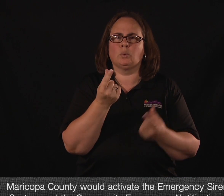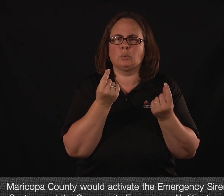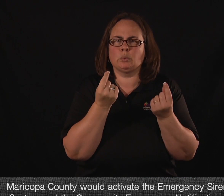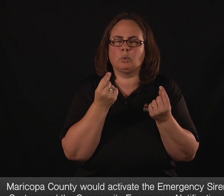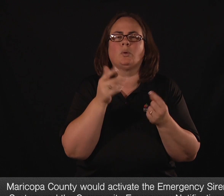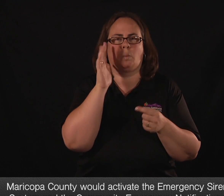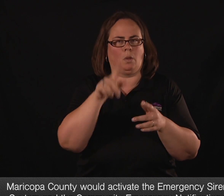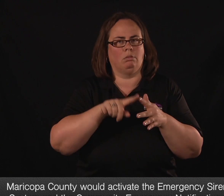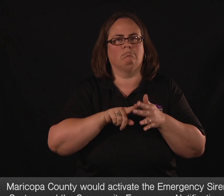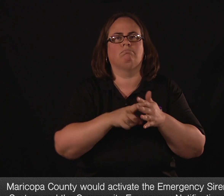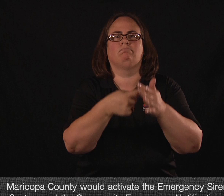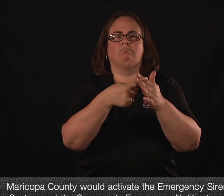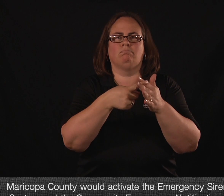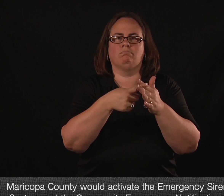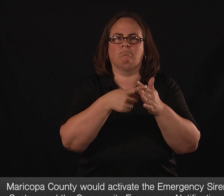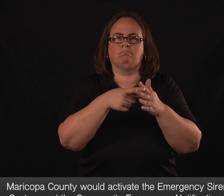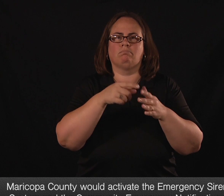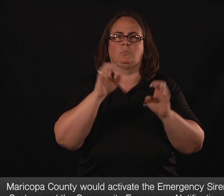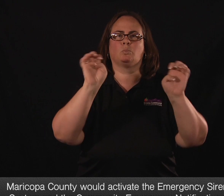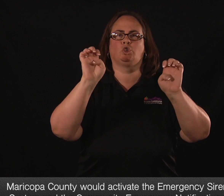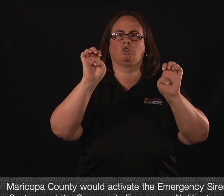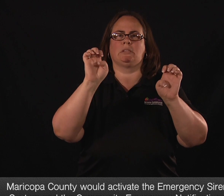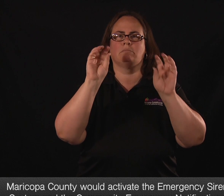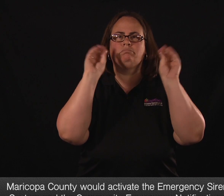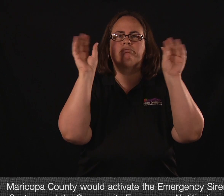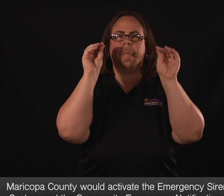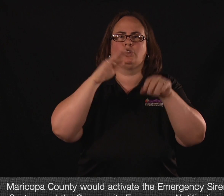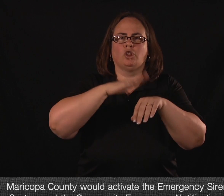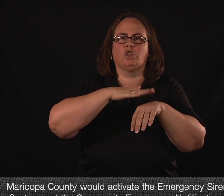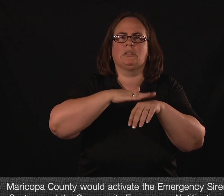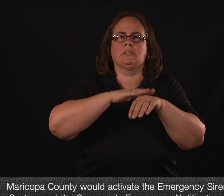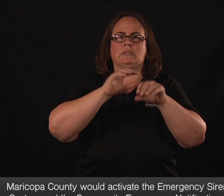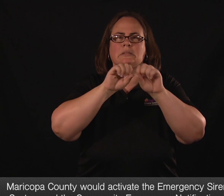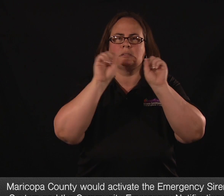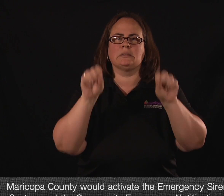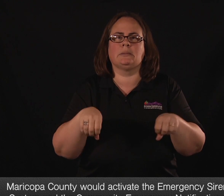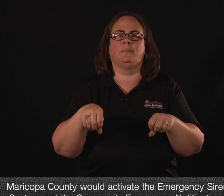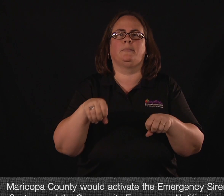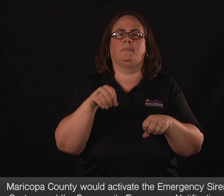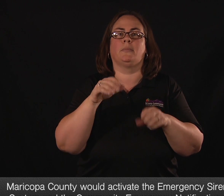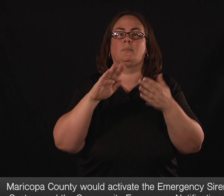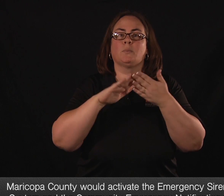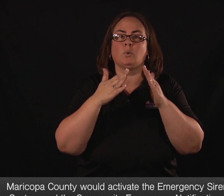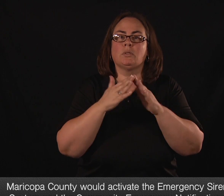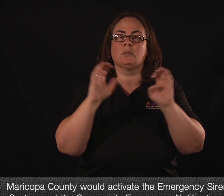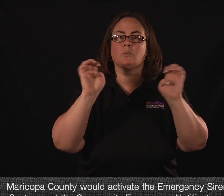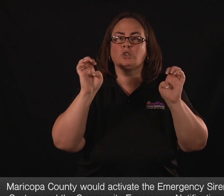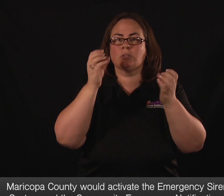Emergency Siren Alerting System and the Community Emergency Notification System.